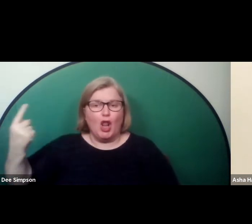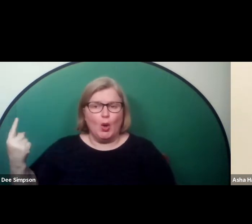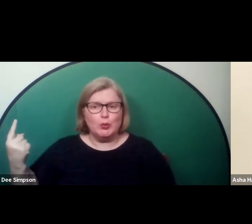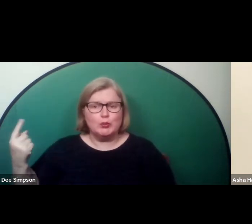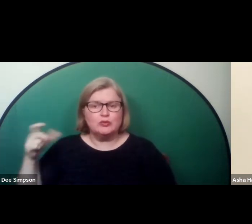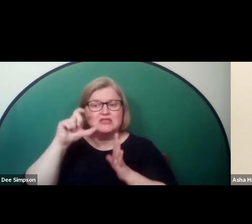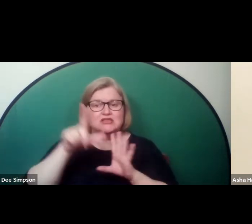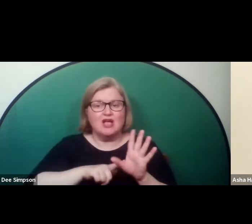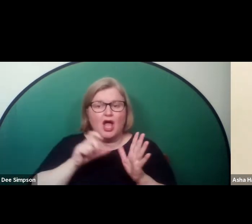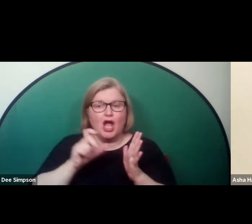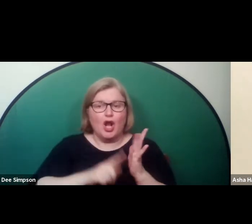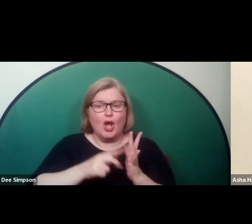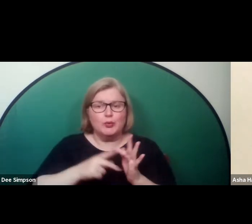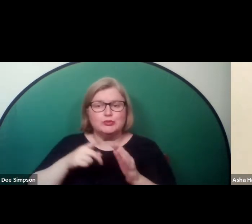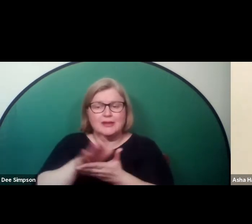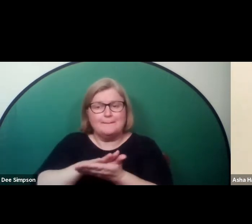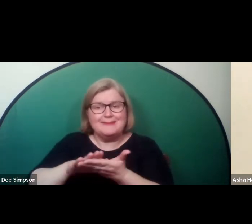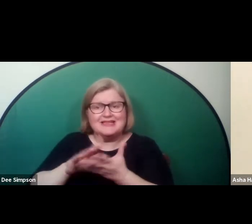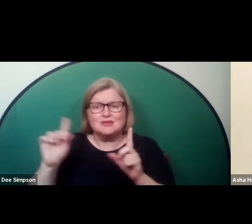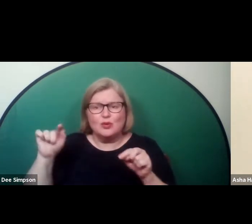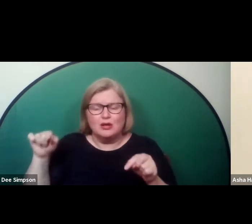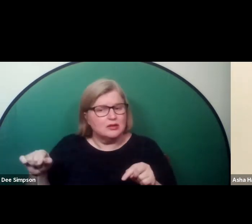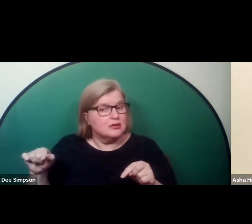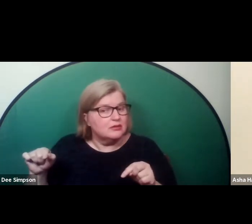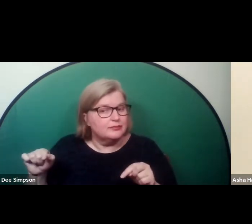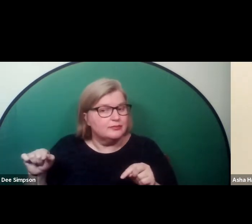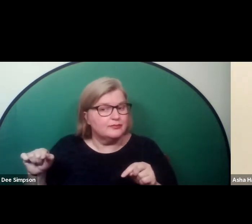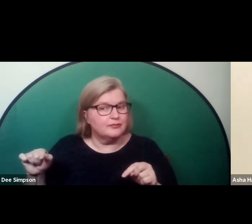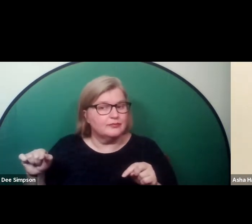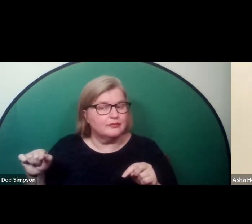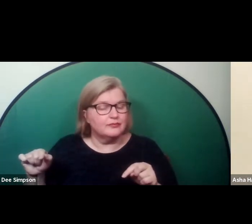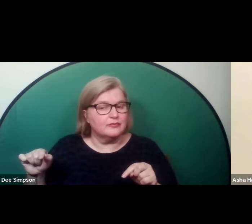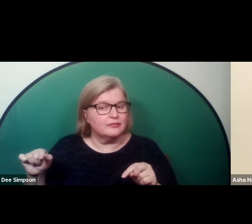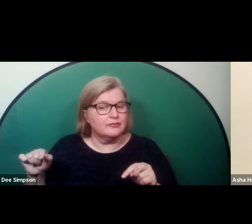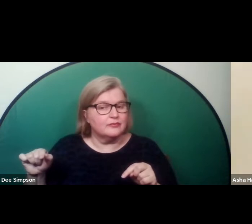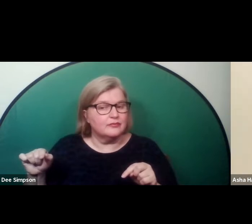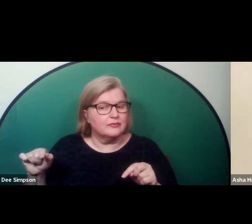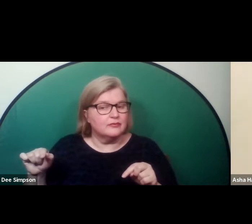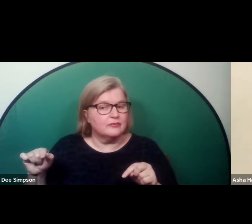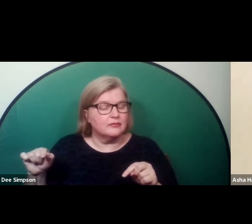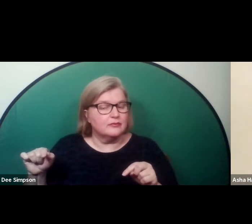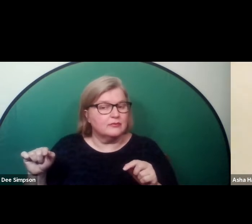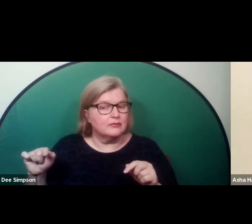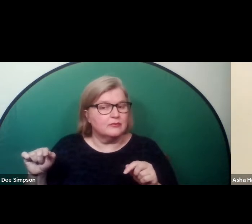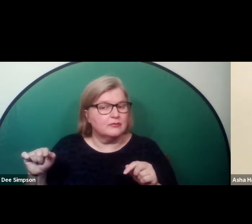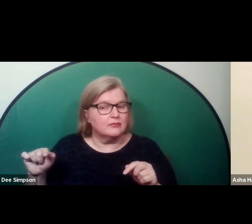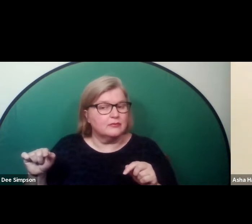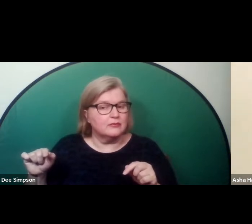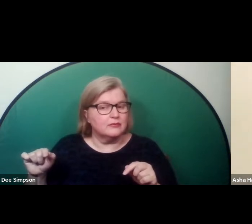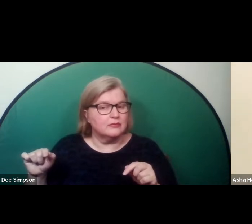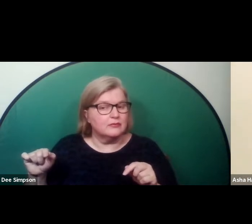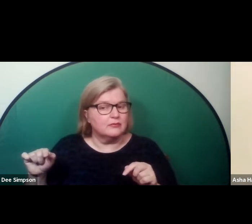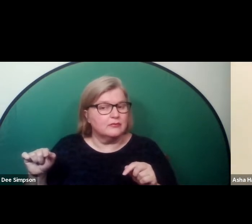these are things that hotspots have to be checked before all these things are done. My next